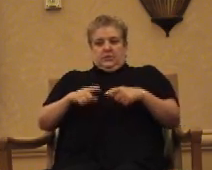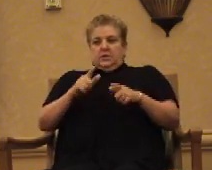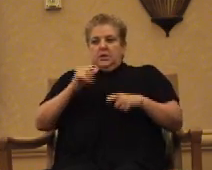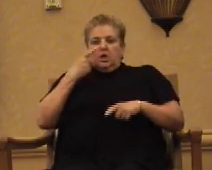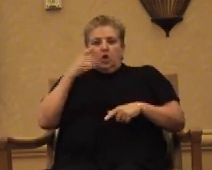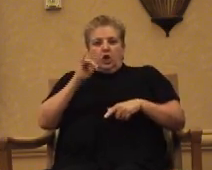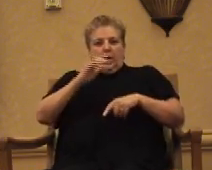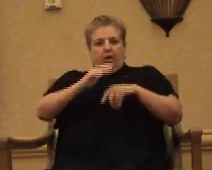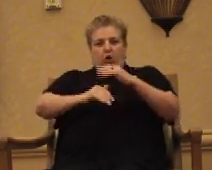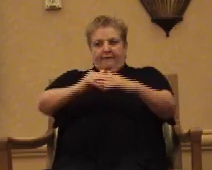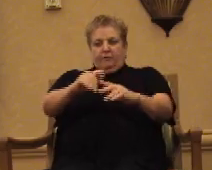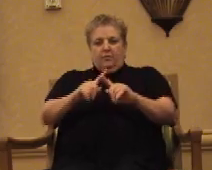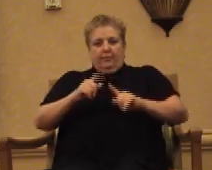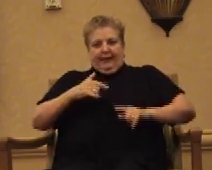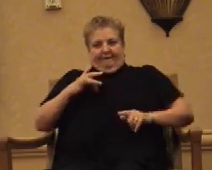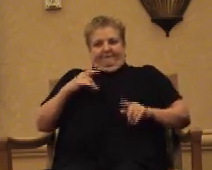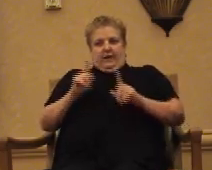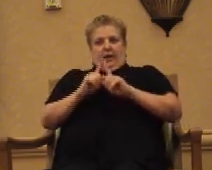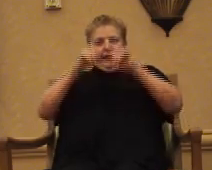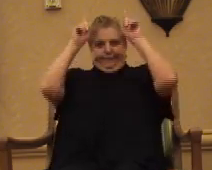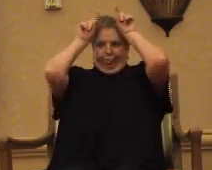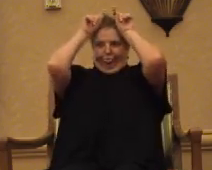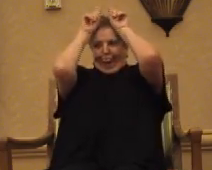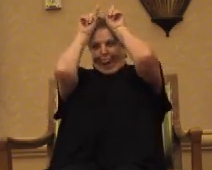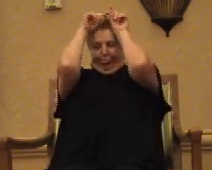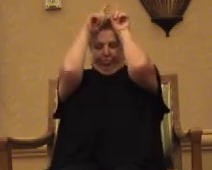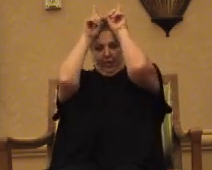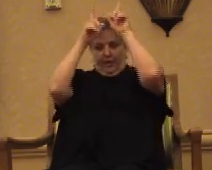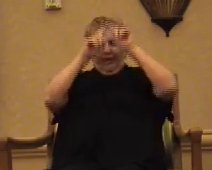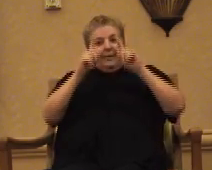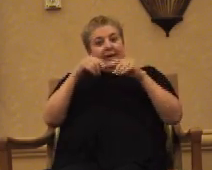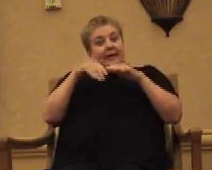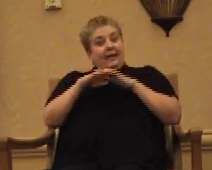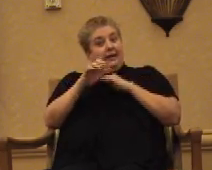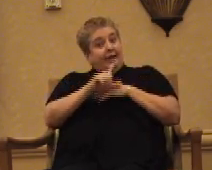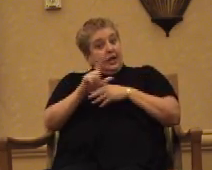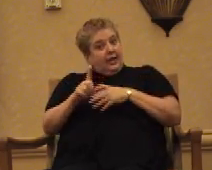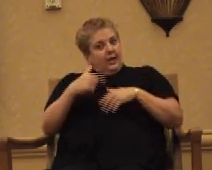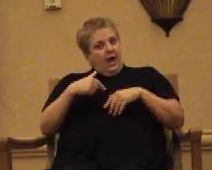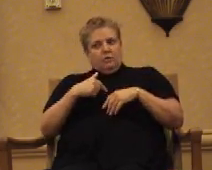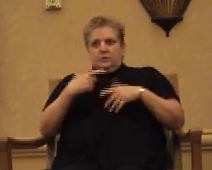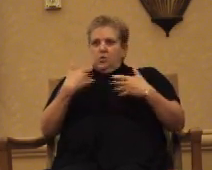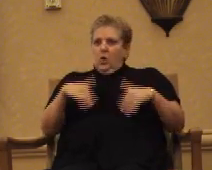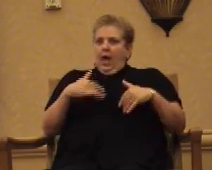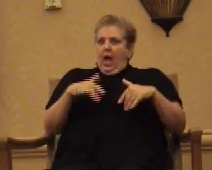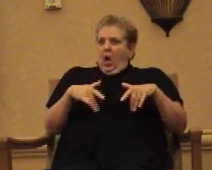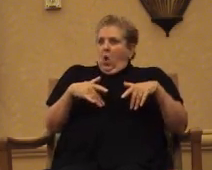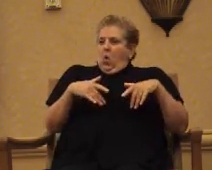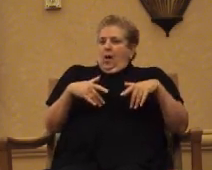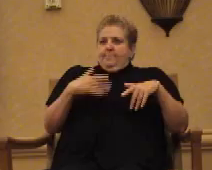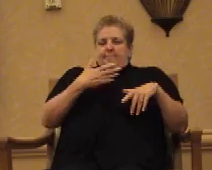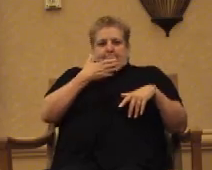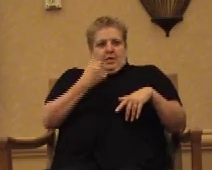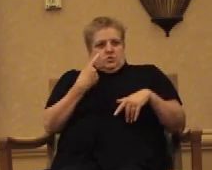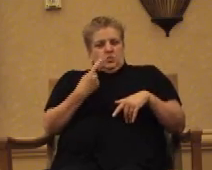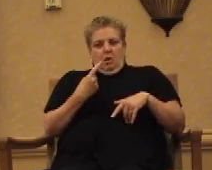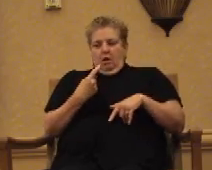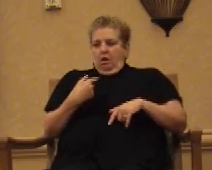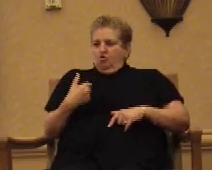Martian. And in Little League, I'm the pitcher and the shortstop and the best hitter. And around the age of 11